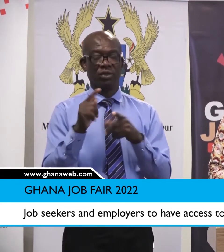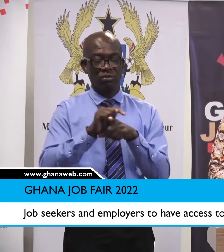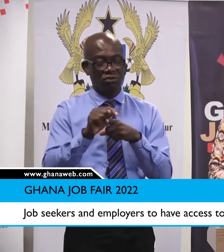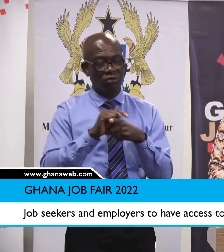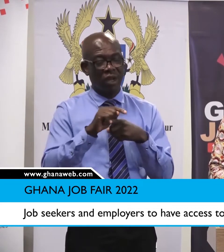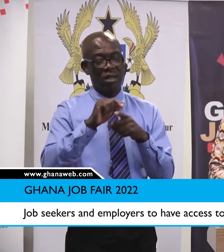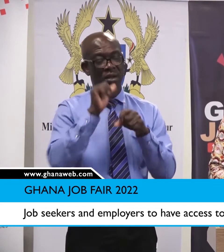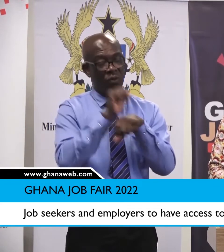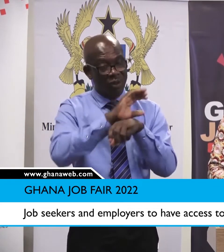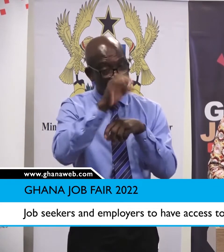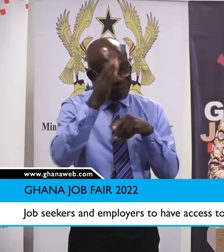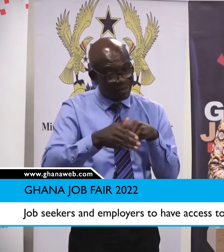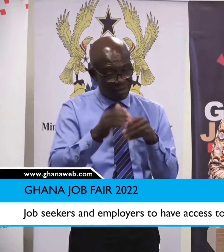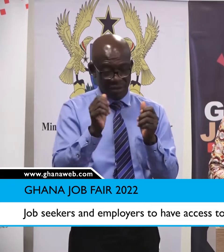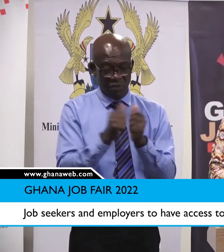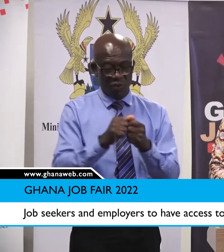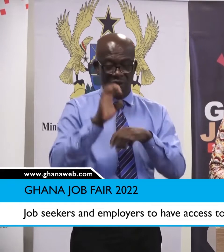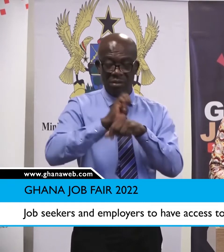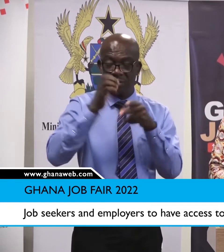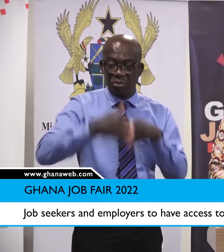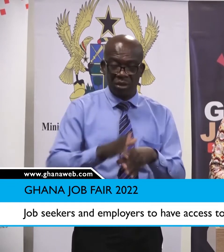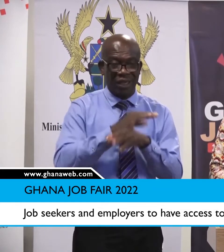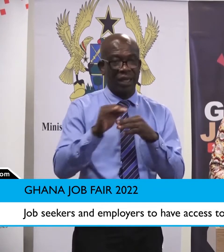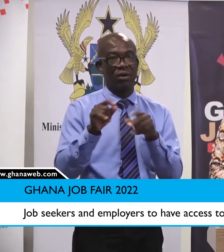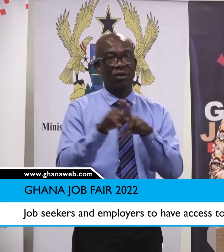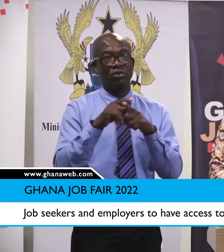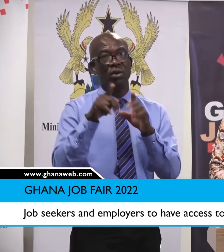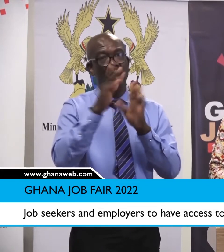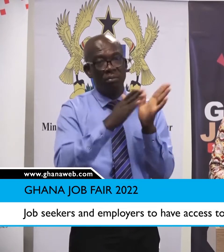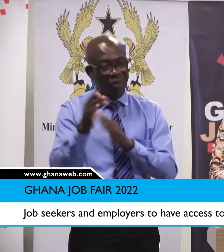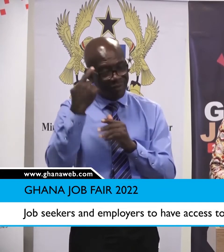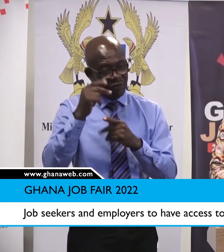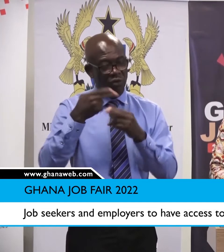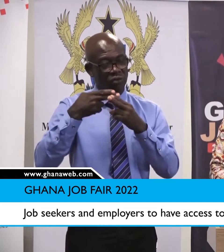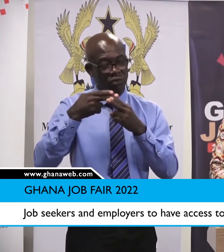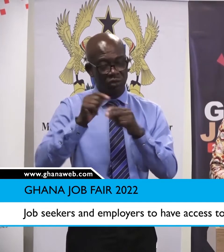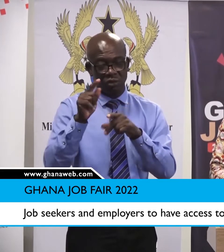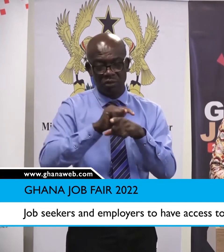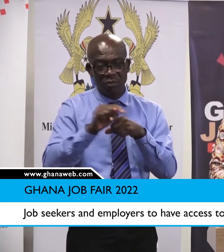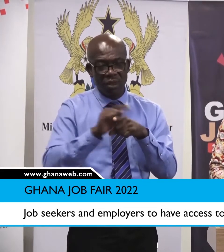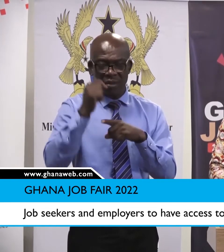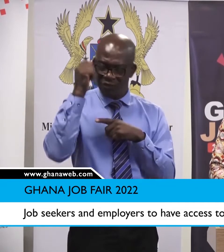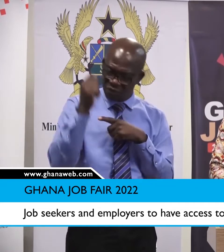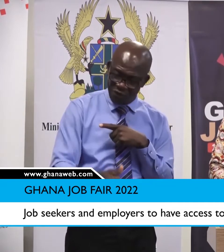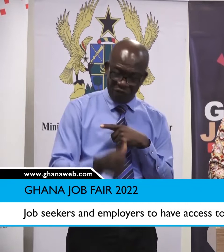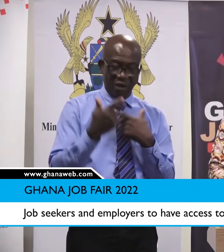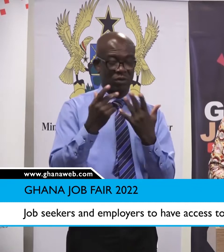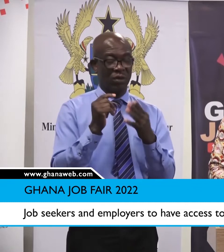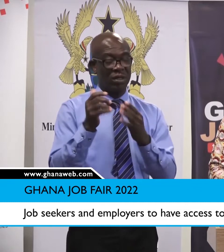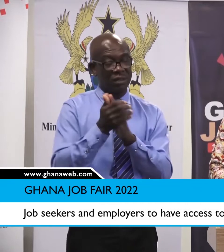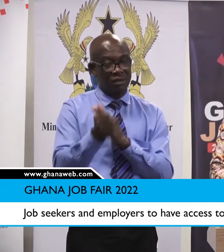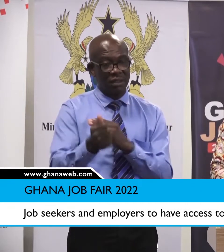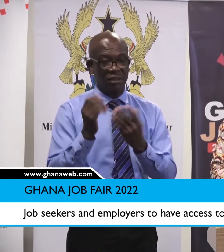job seekers with employers, as well as the provision of short trainings and quick skills upgrades to orientate